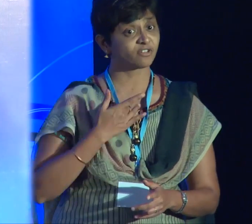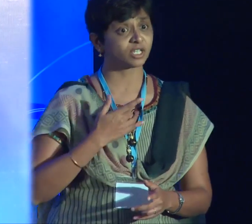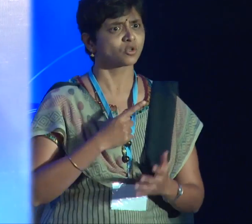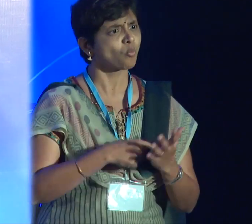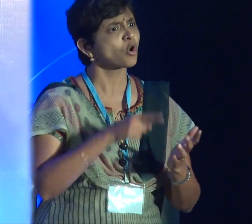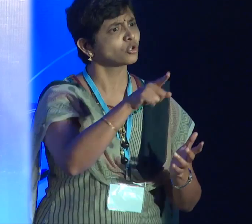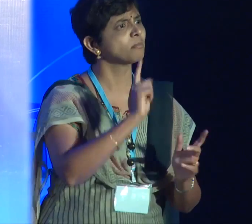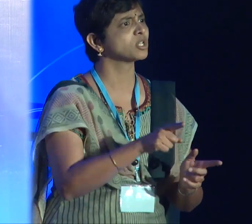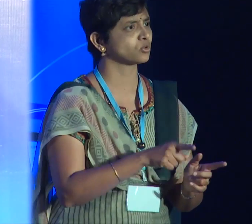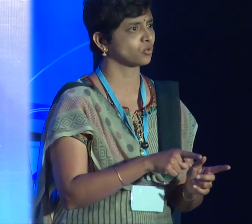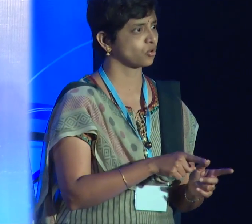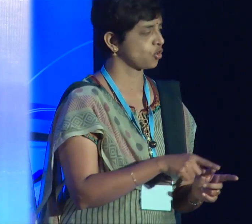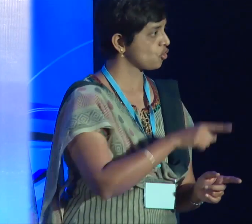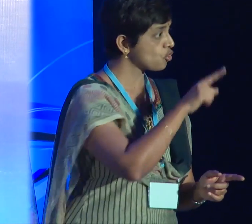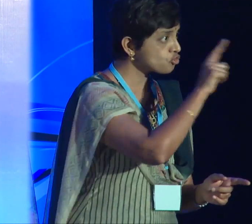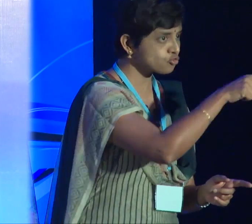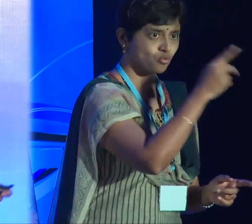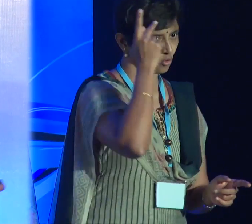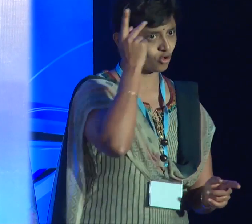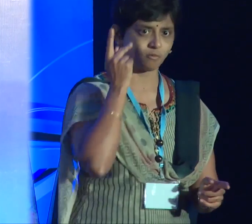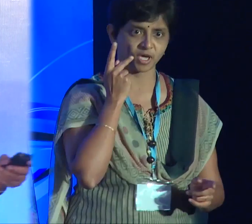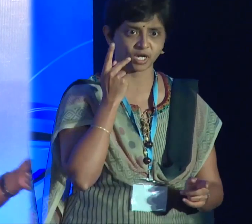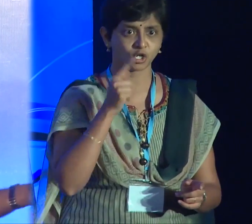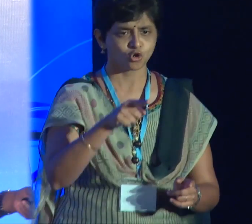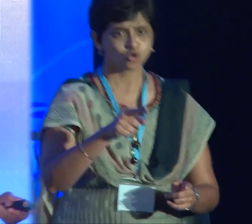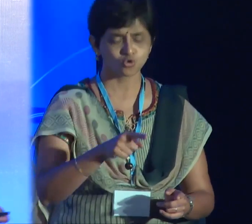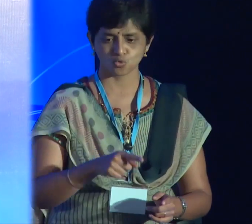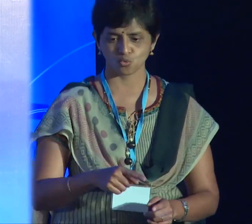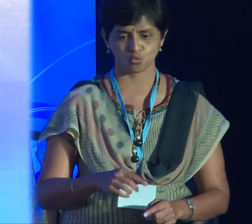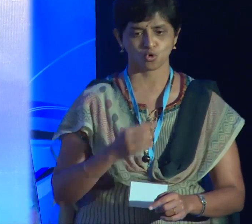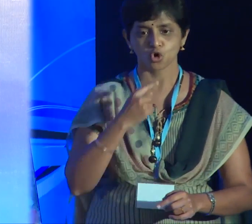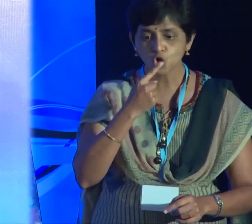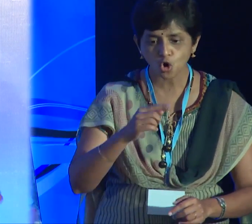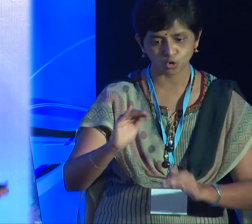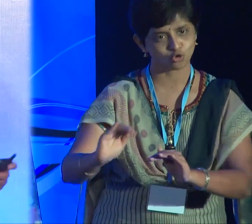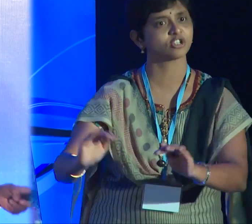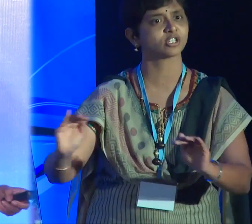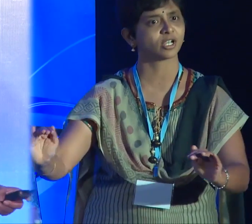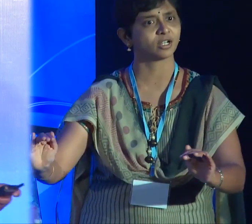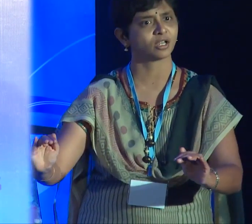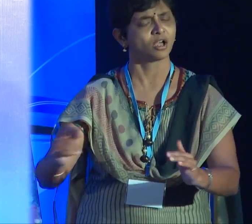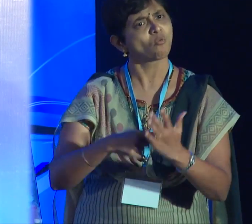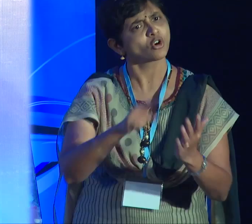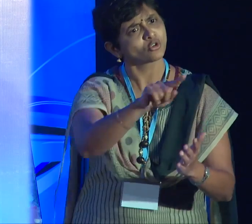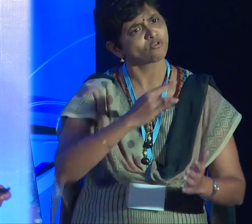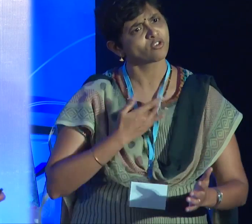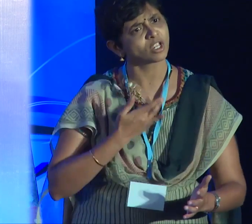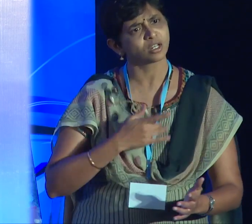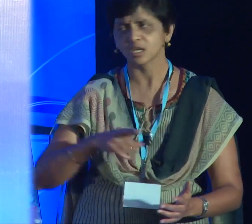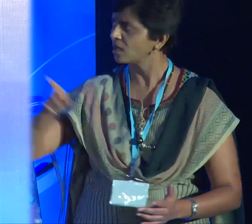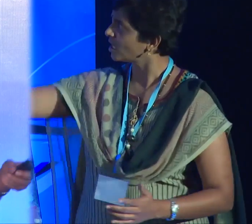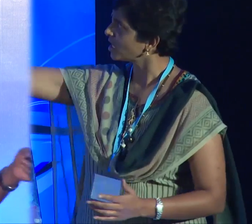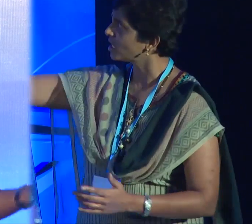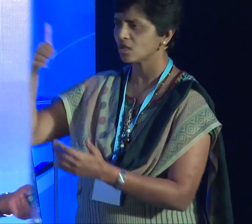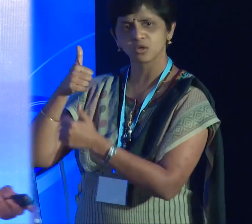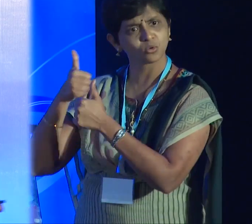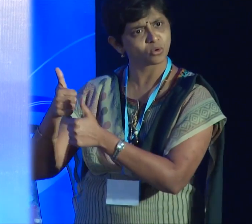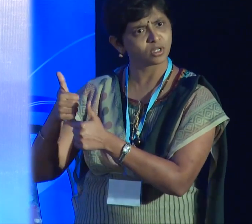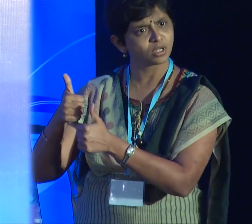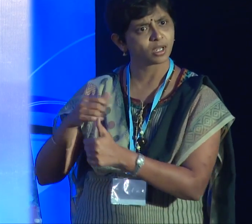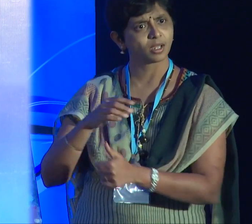It'll provoke children to question things, not accept them blindly. Bhishma is a good man, therefore his decision must be